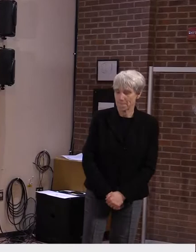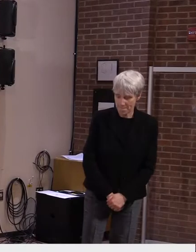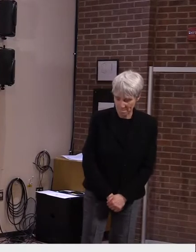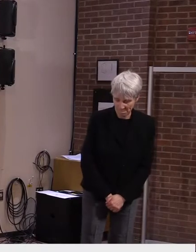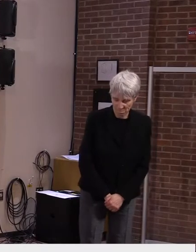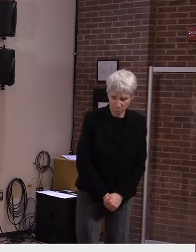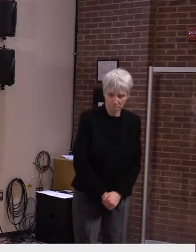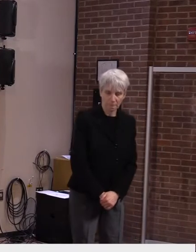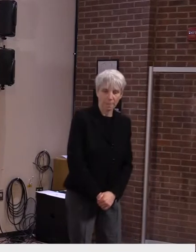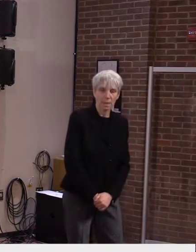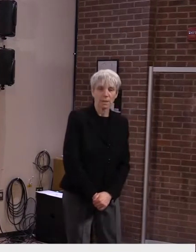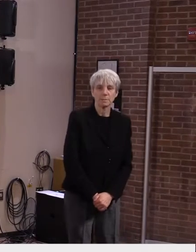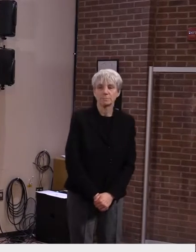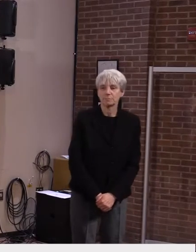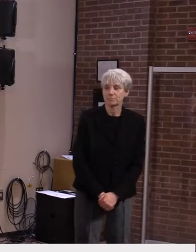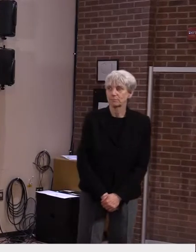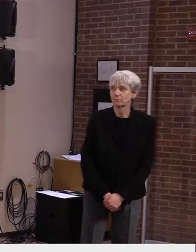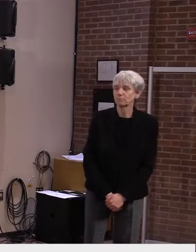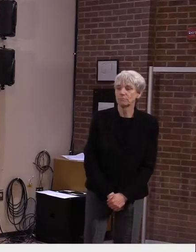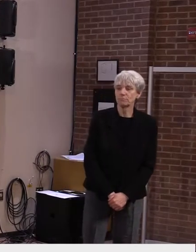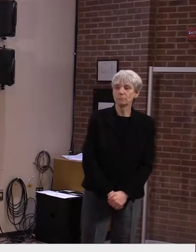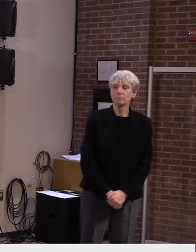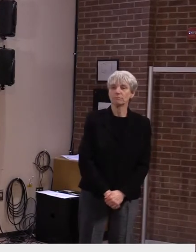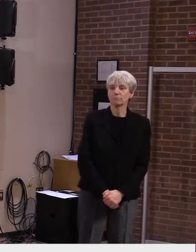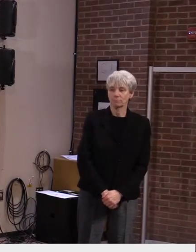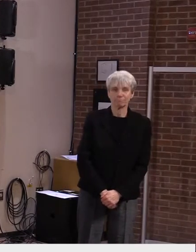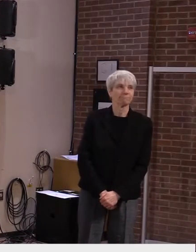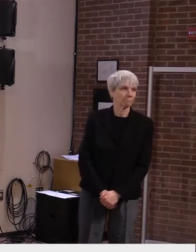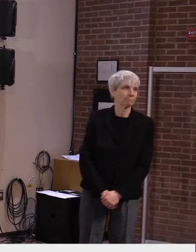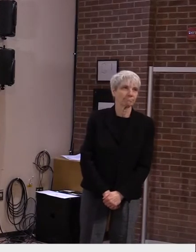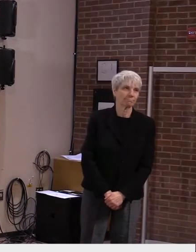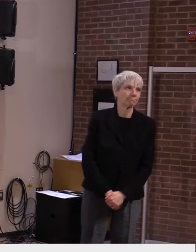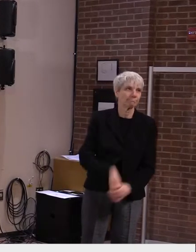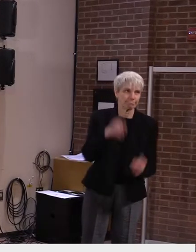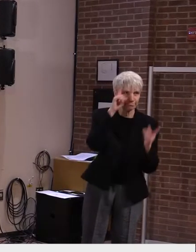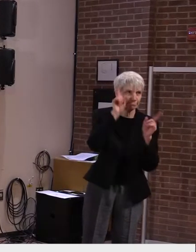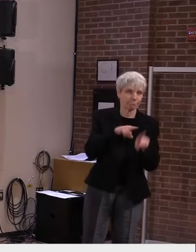Yeah, I think the governor really laid it out nicely in that